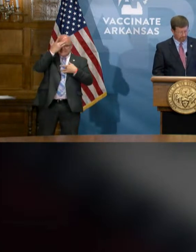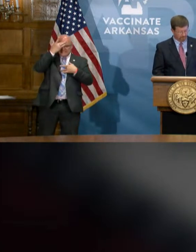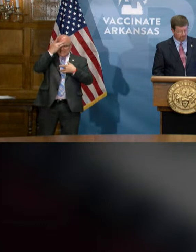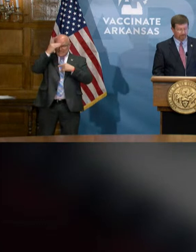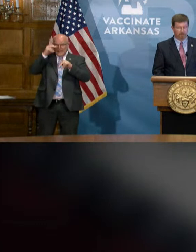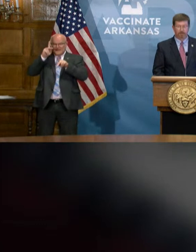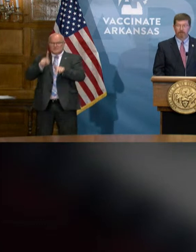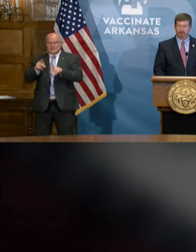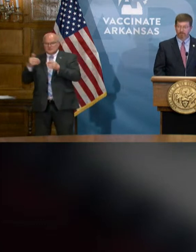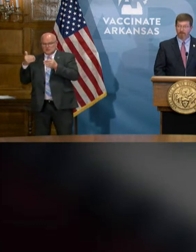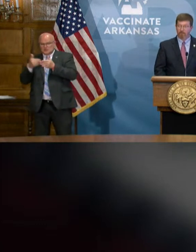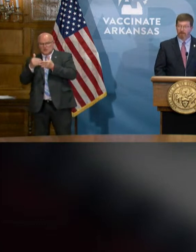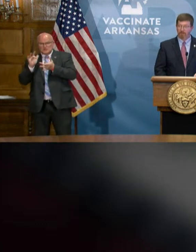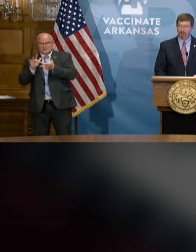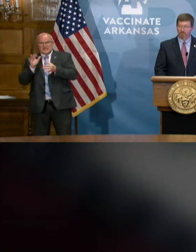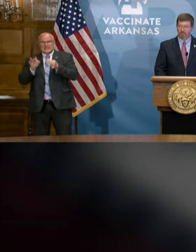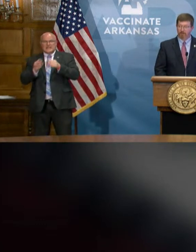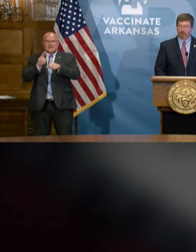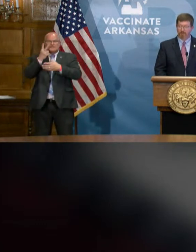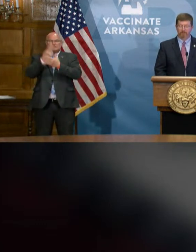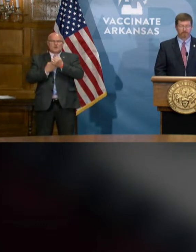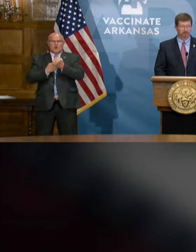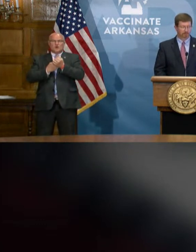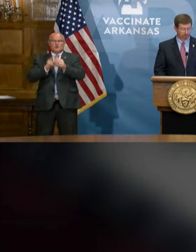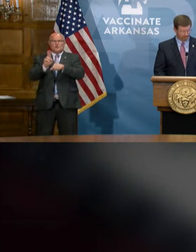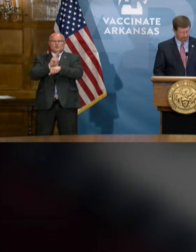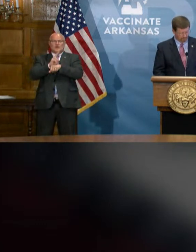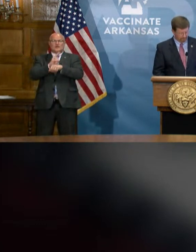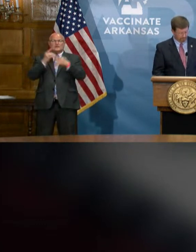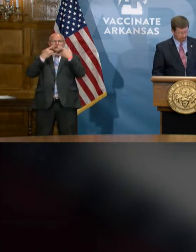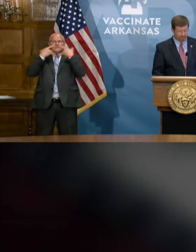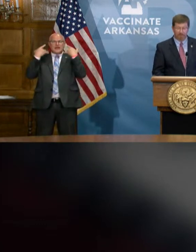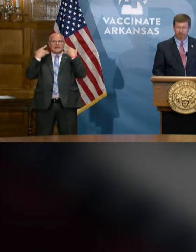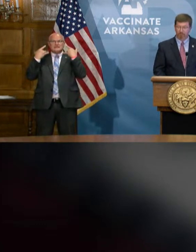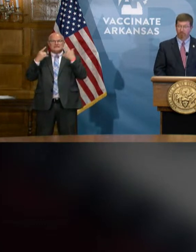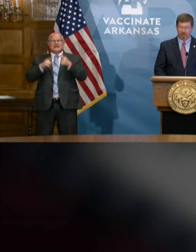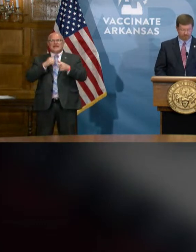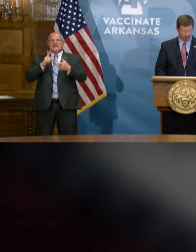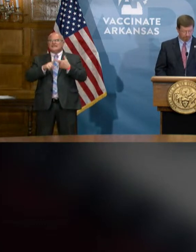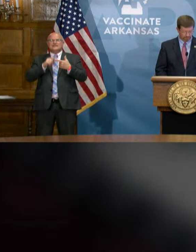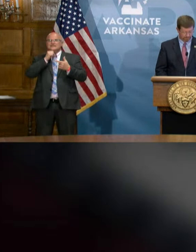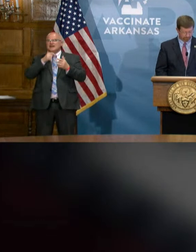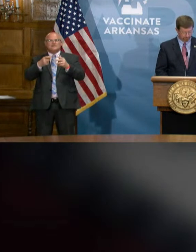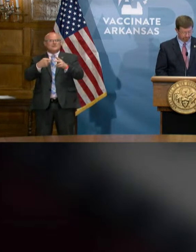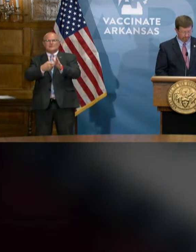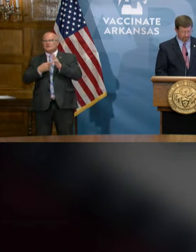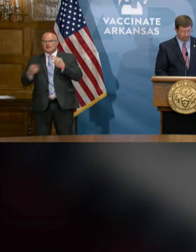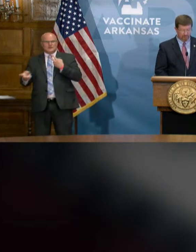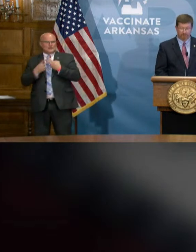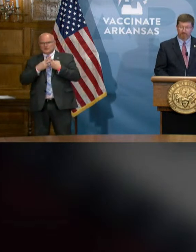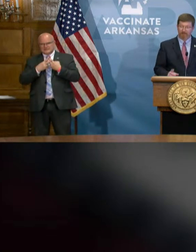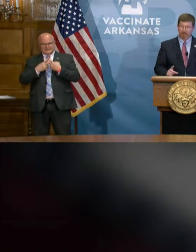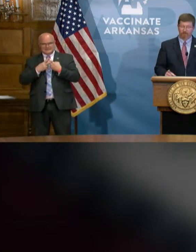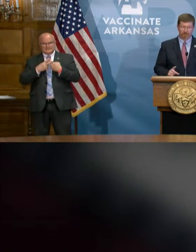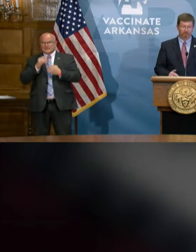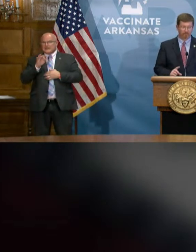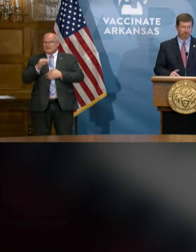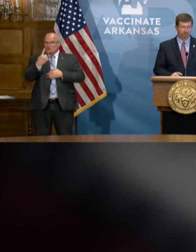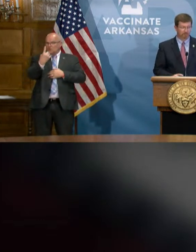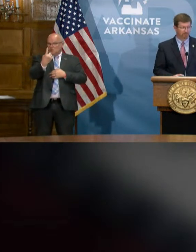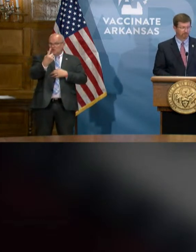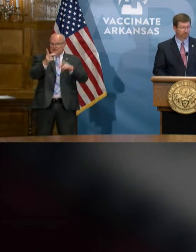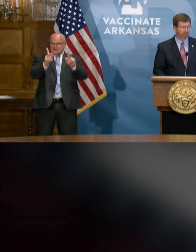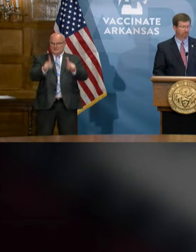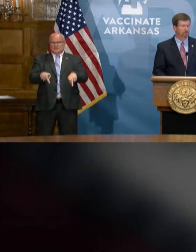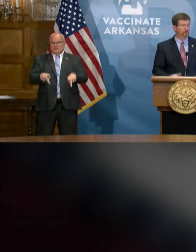person, if they are wearing masks properly, then the close contact would not be required to quarantine. If at least one of